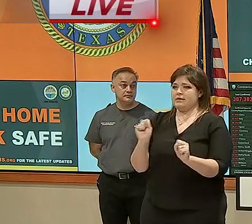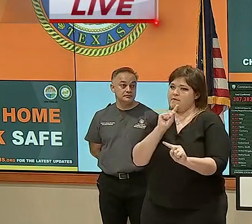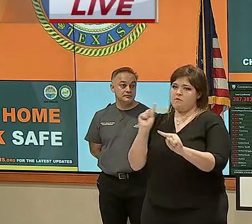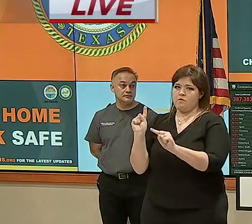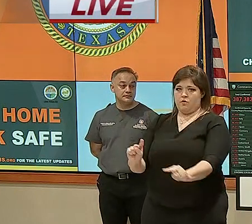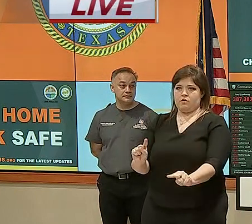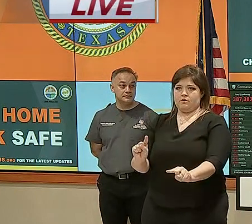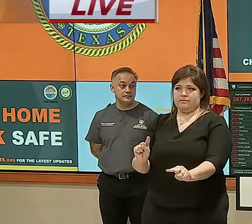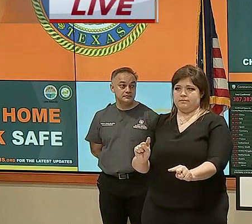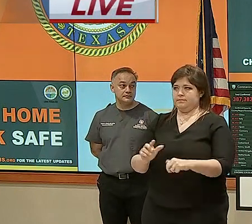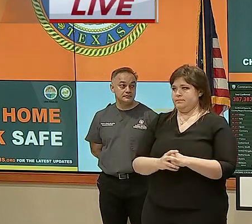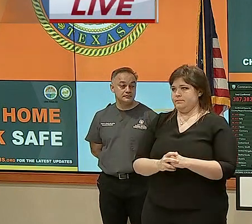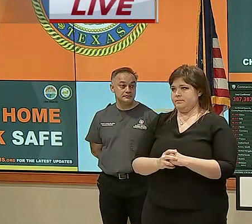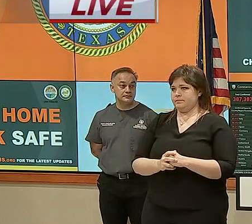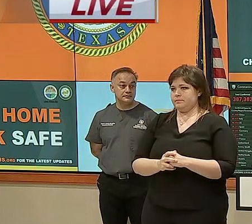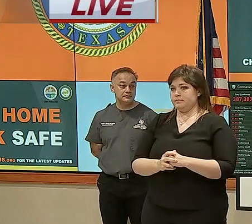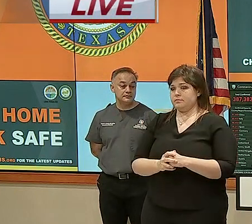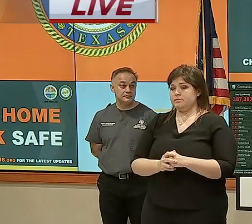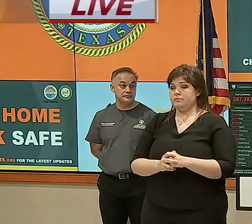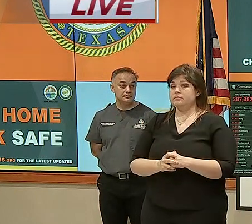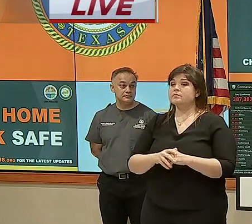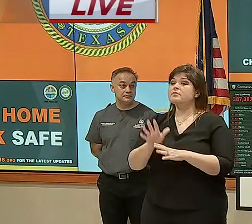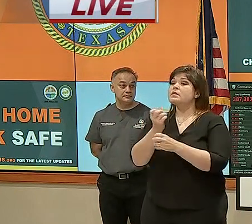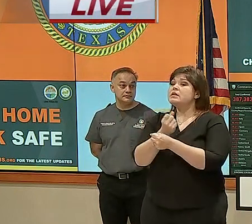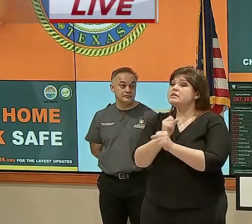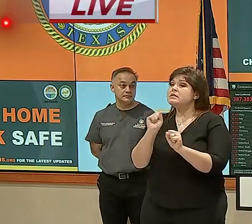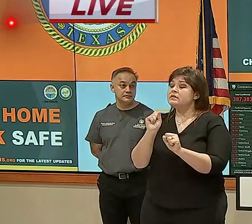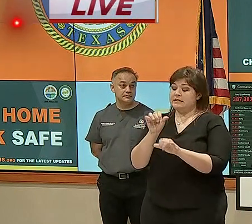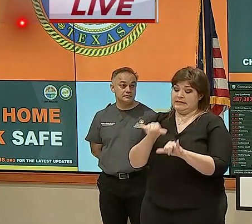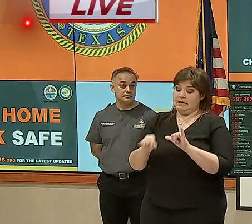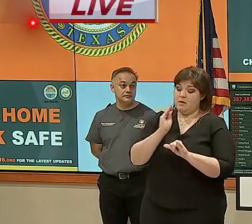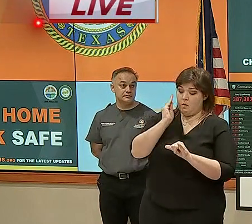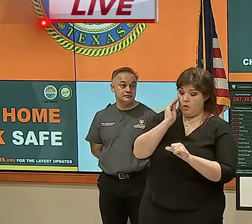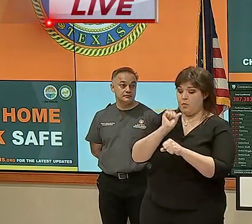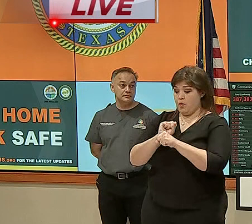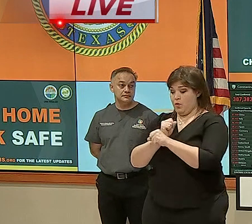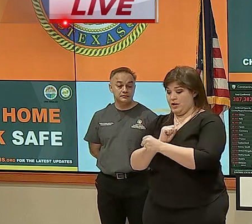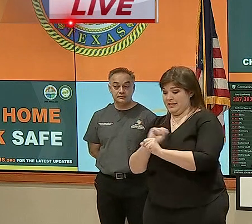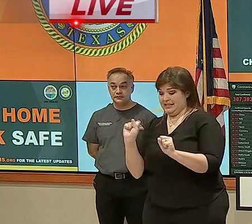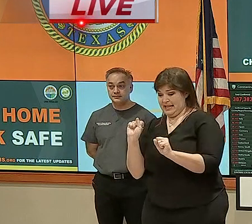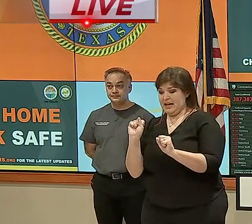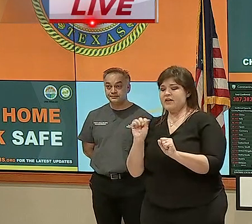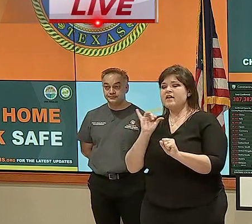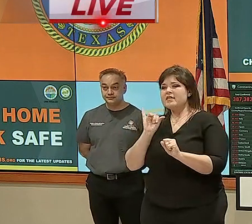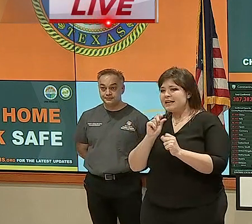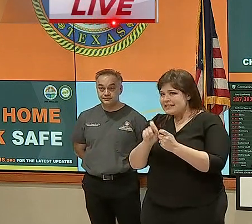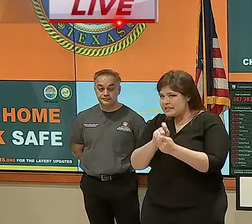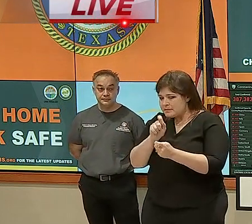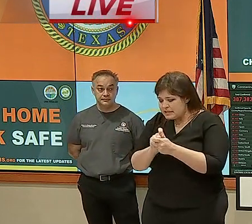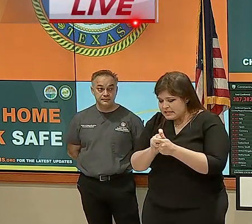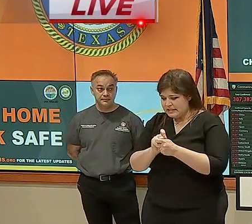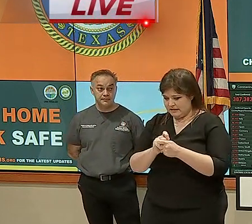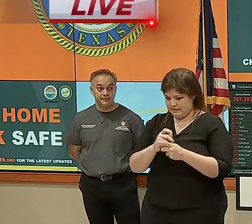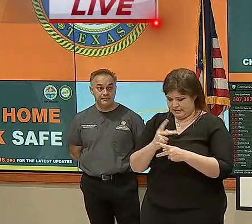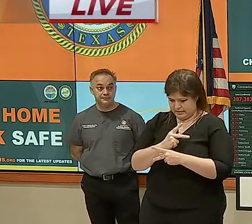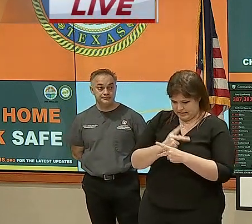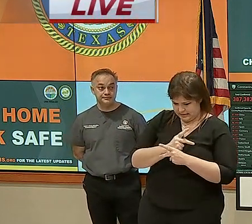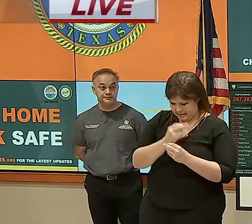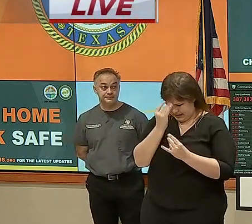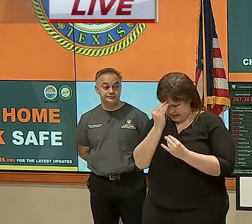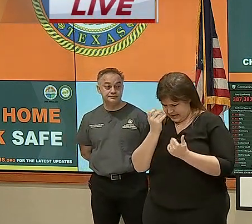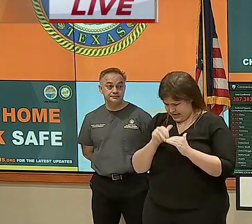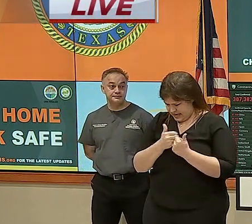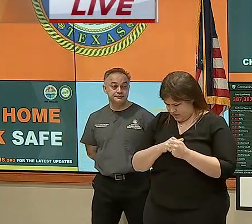stay home, work safe order is a more strategic way to blunt the progression of COVID-19